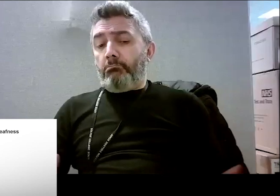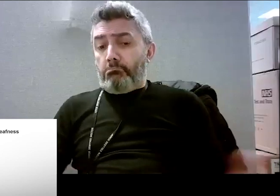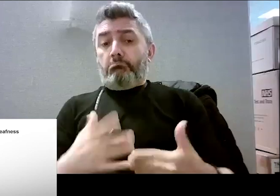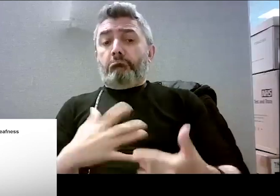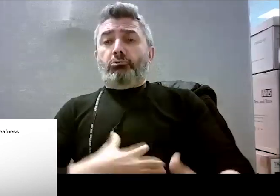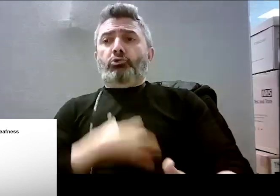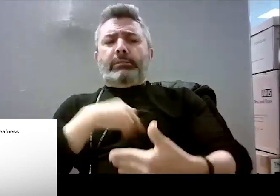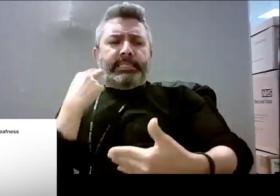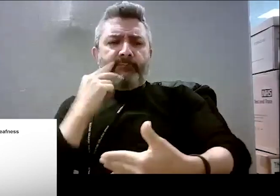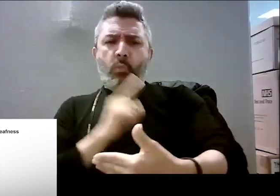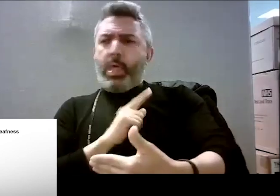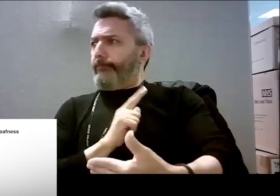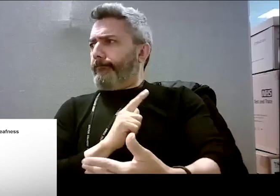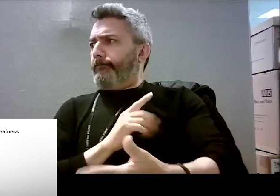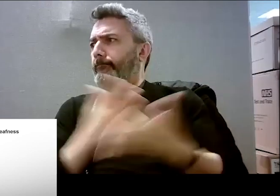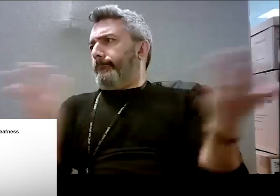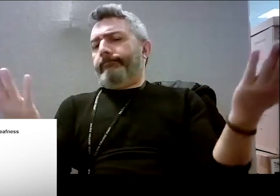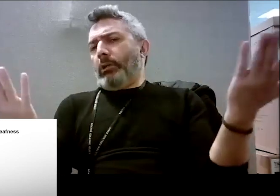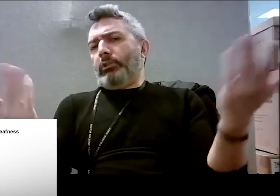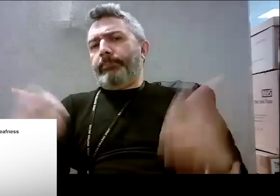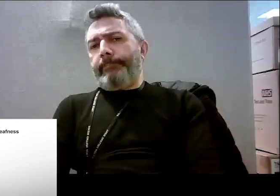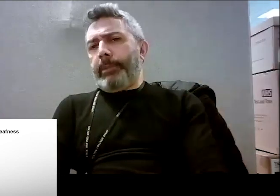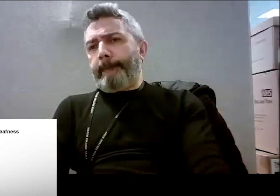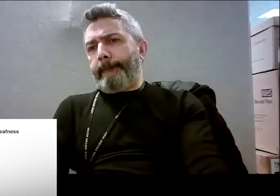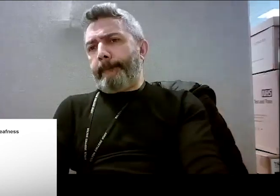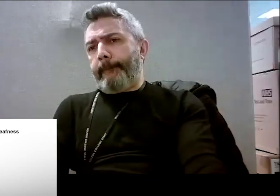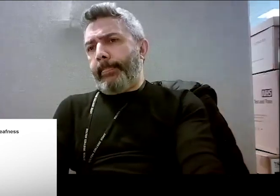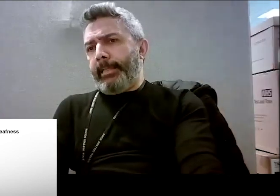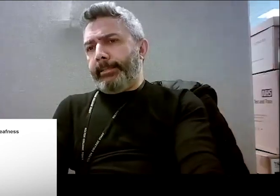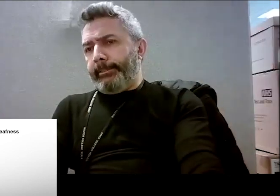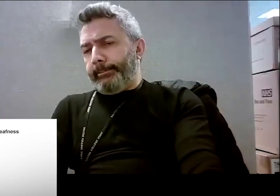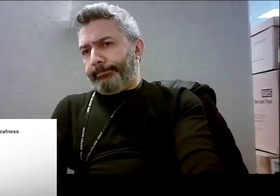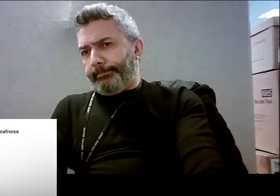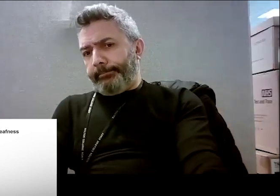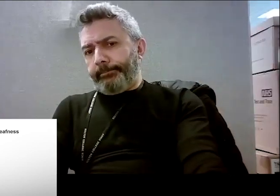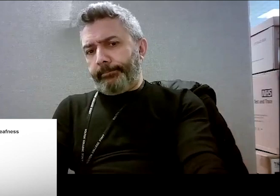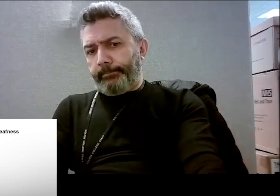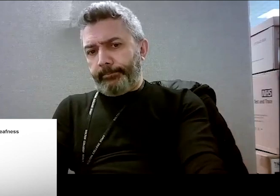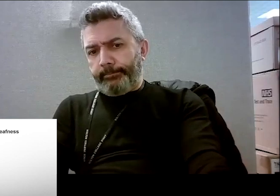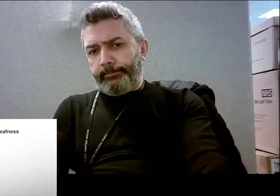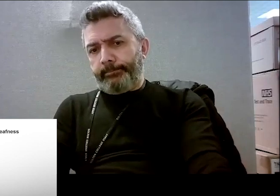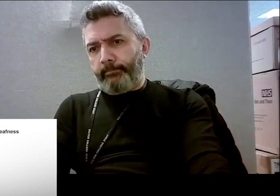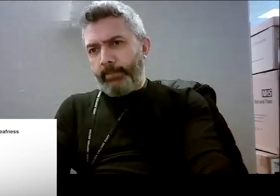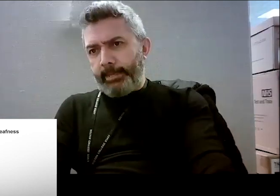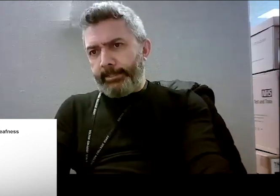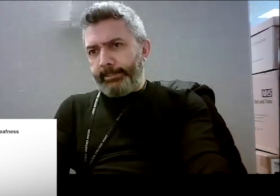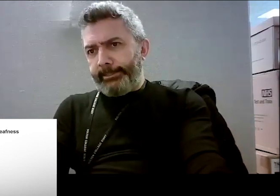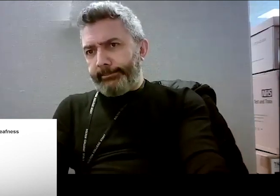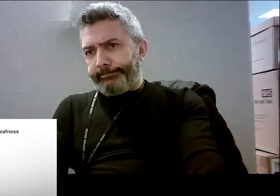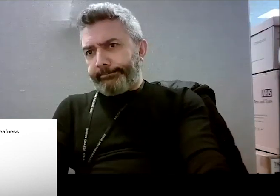to know. Complete surprise, everything's gone fine, nothing's happened, child's deaf. We don't know